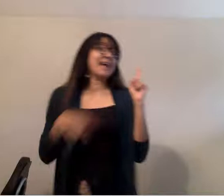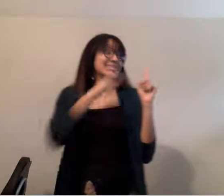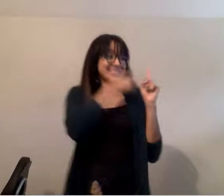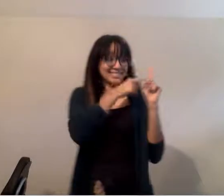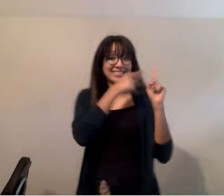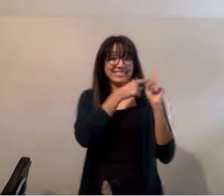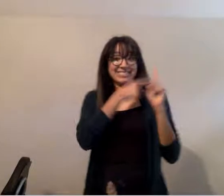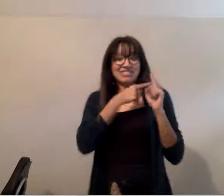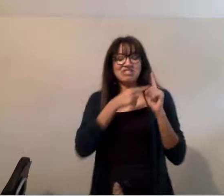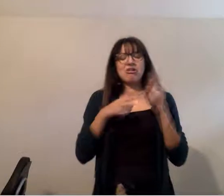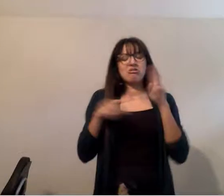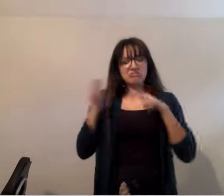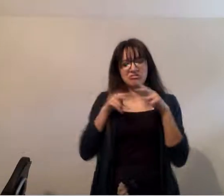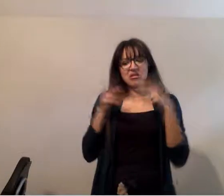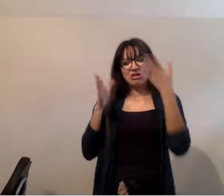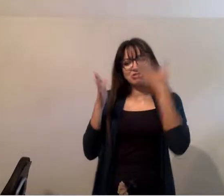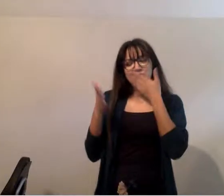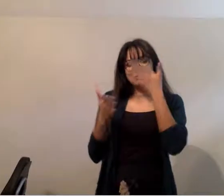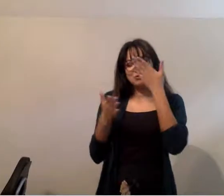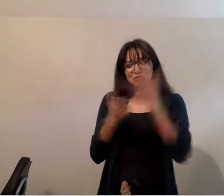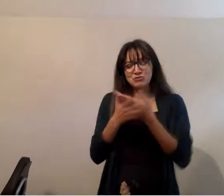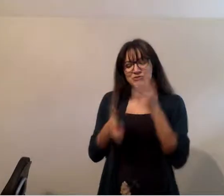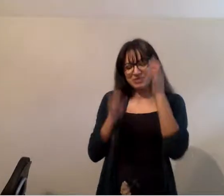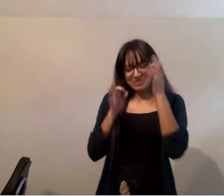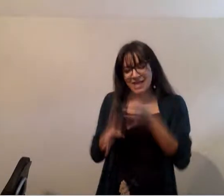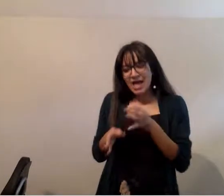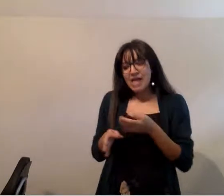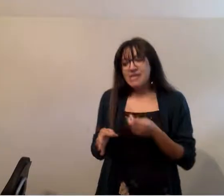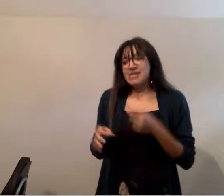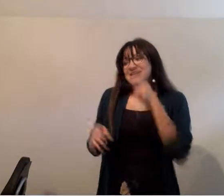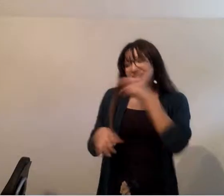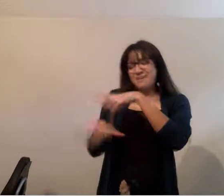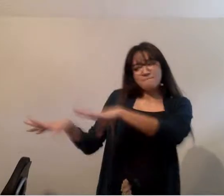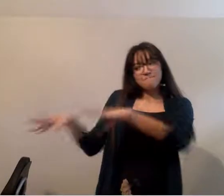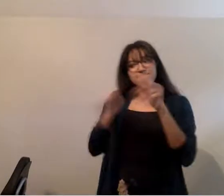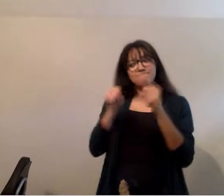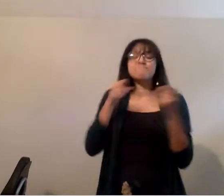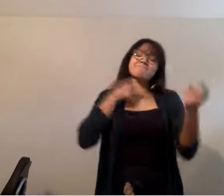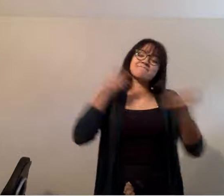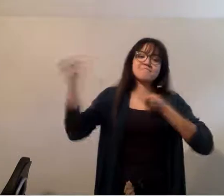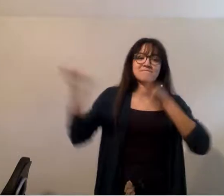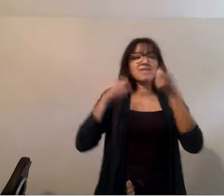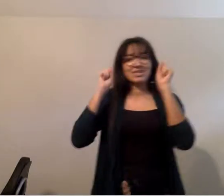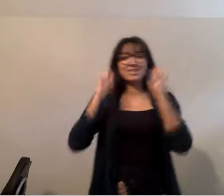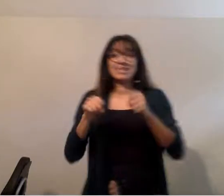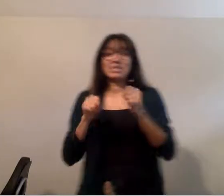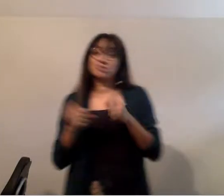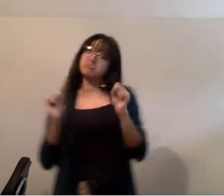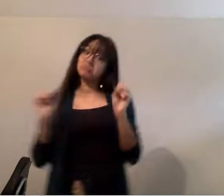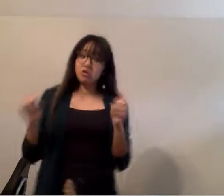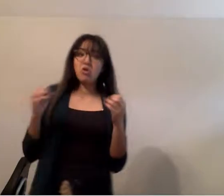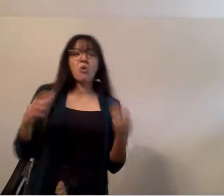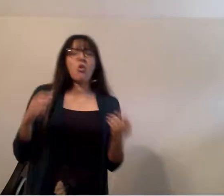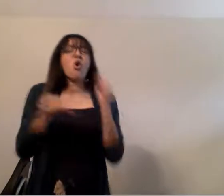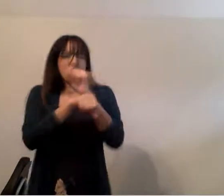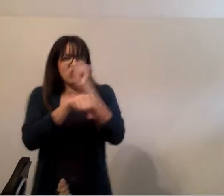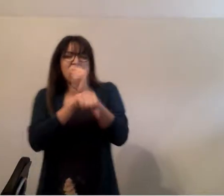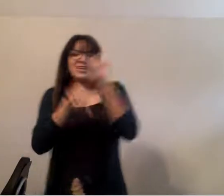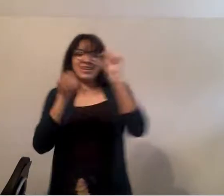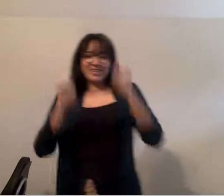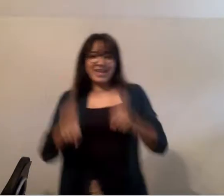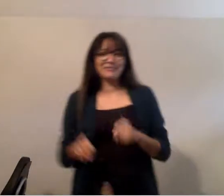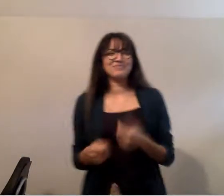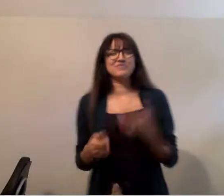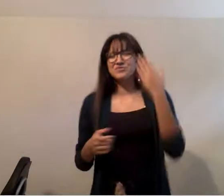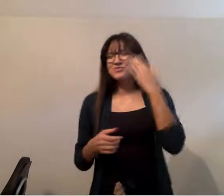and I can start working on the talk. Now, the panic monster explains all kinds of pretty insane procrastinating behavior, like